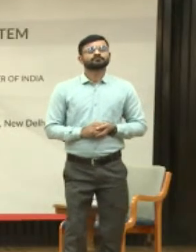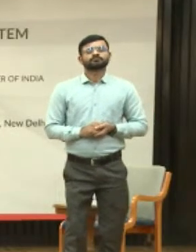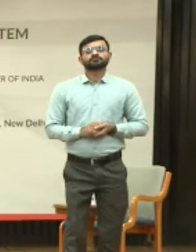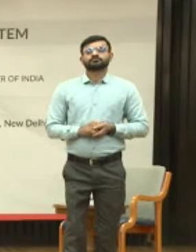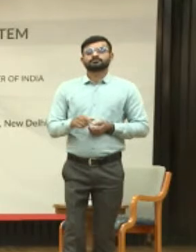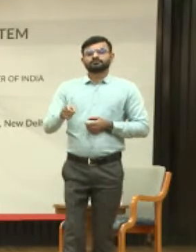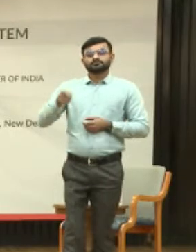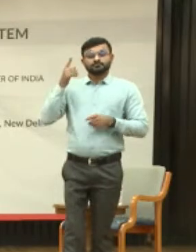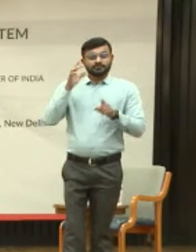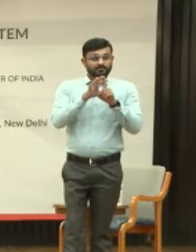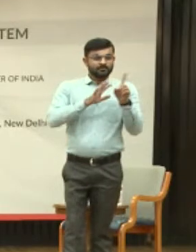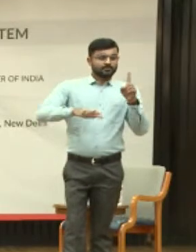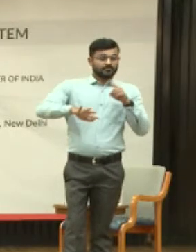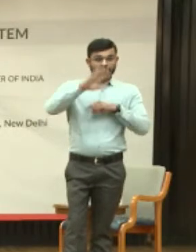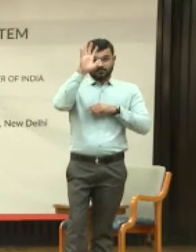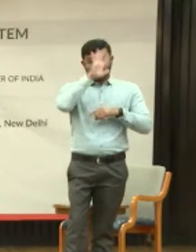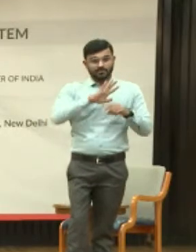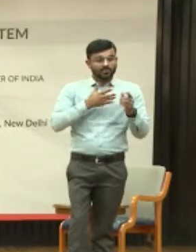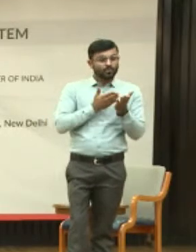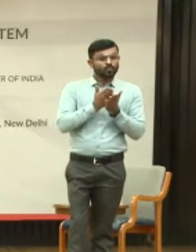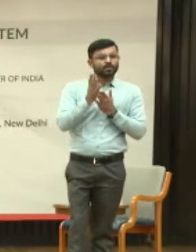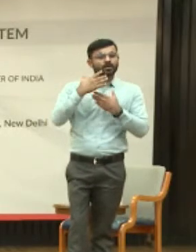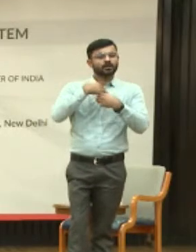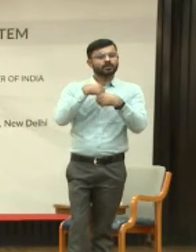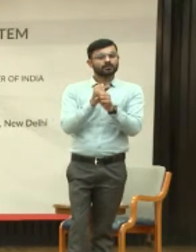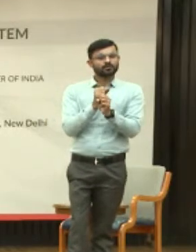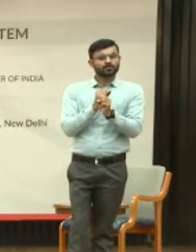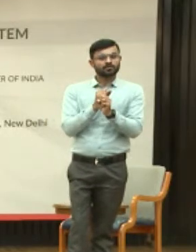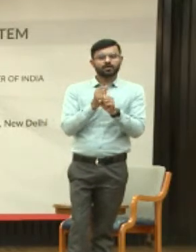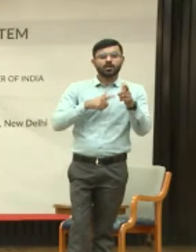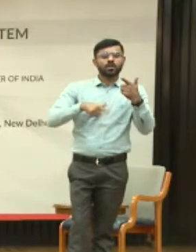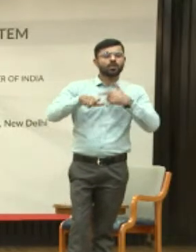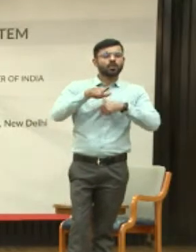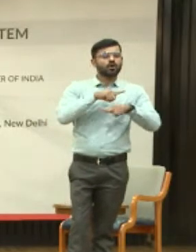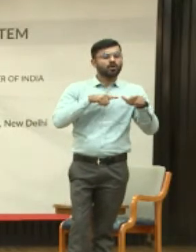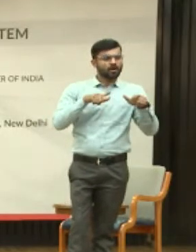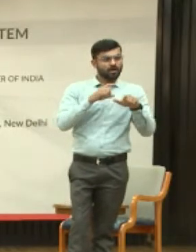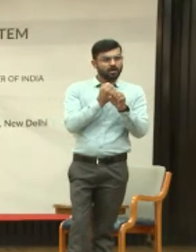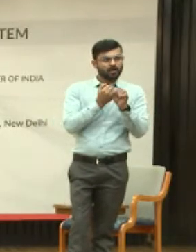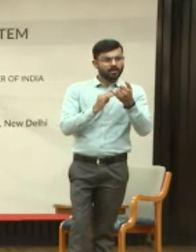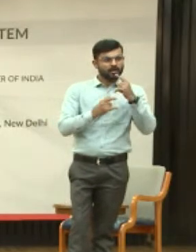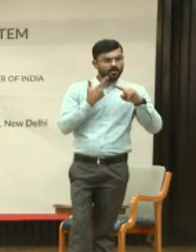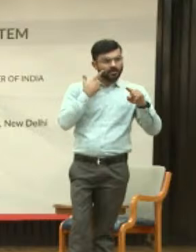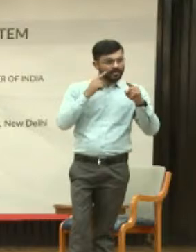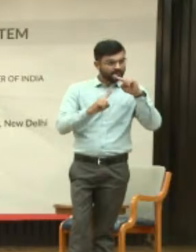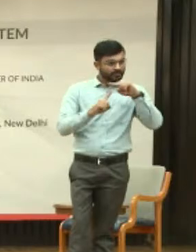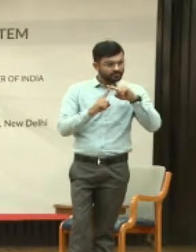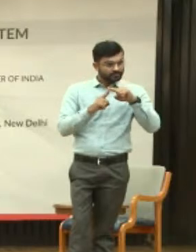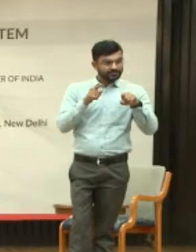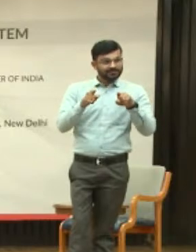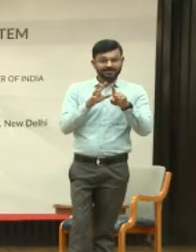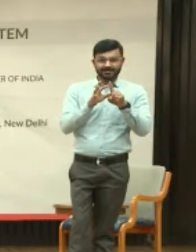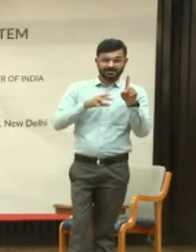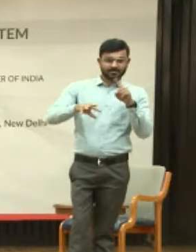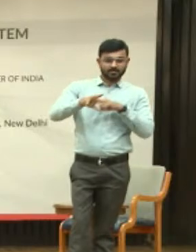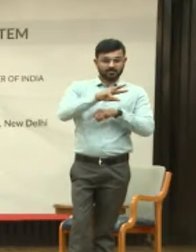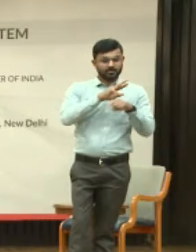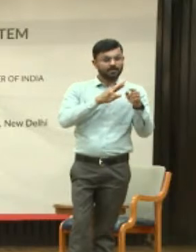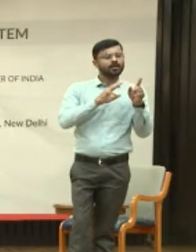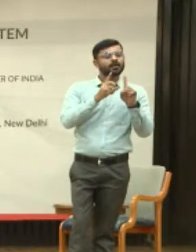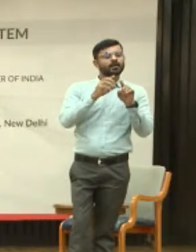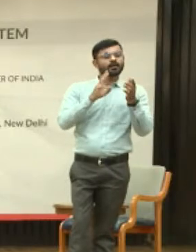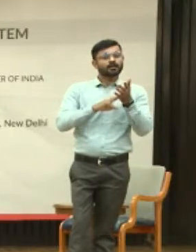that if Delhi is invaded by locusts, the